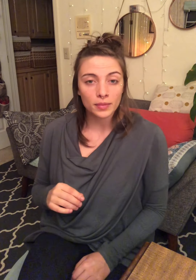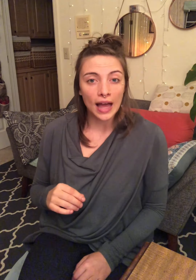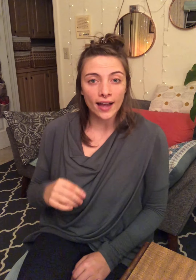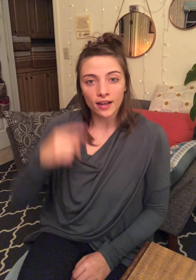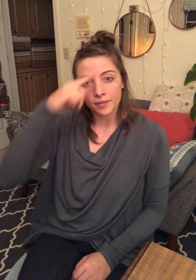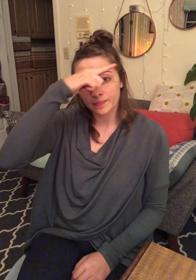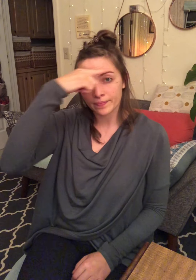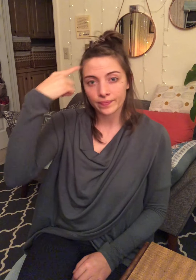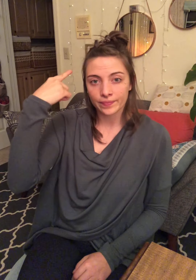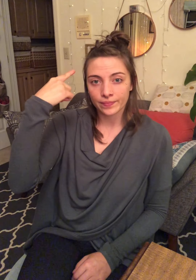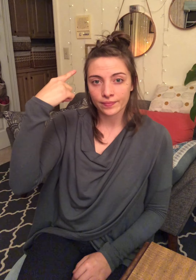black,